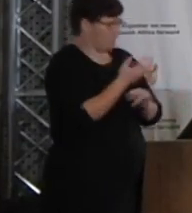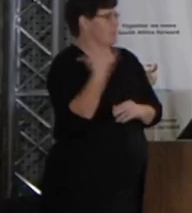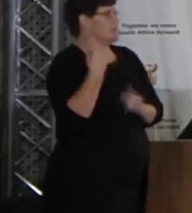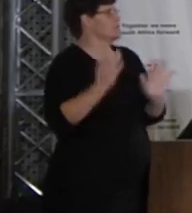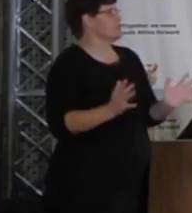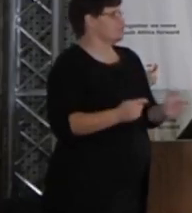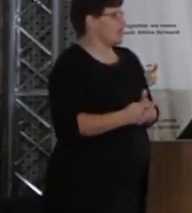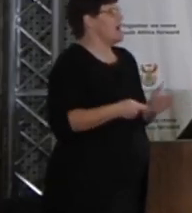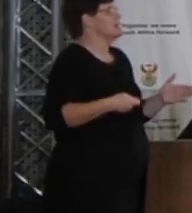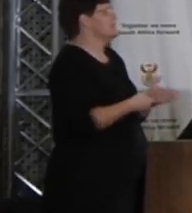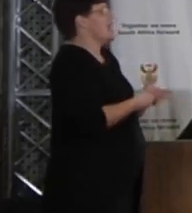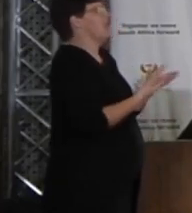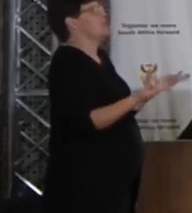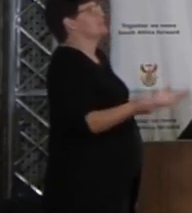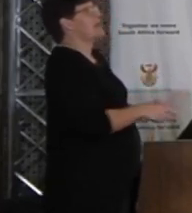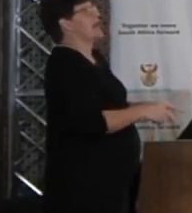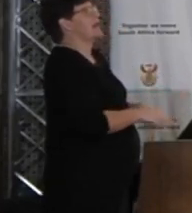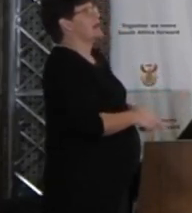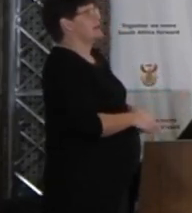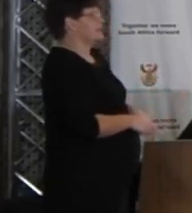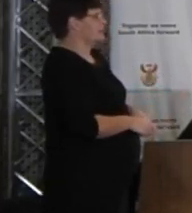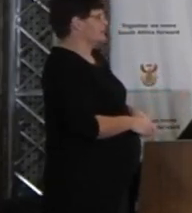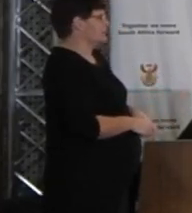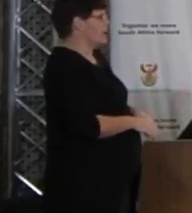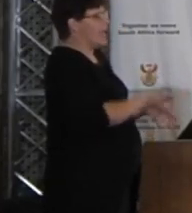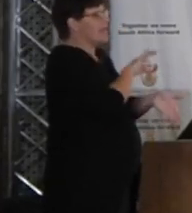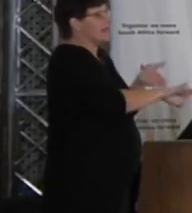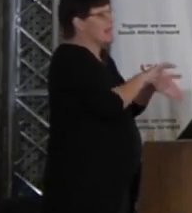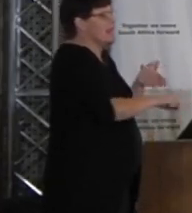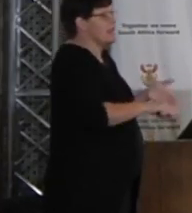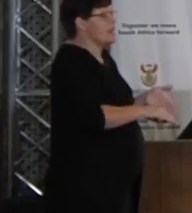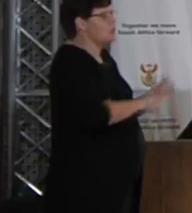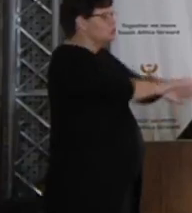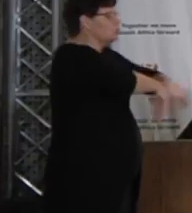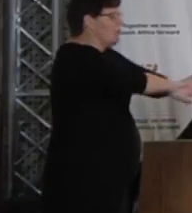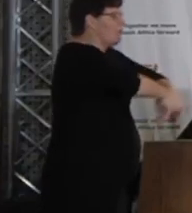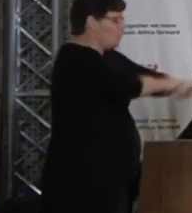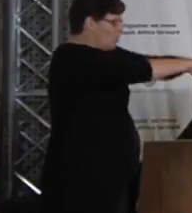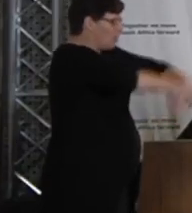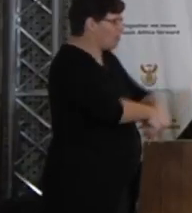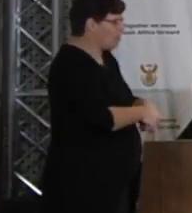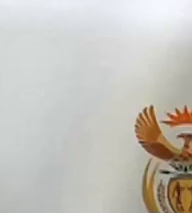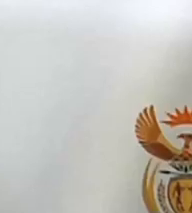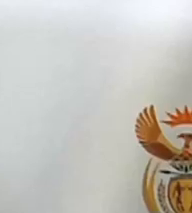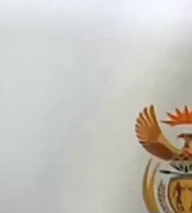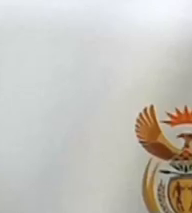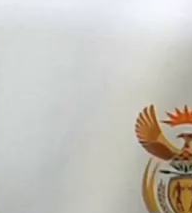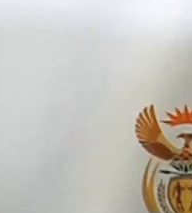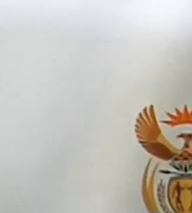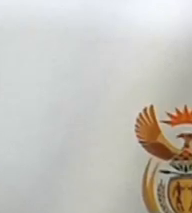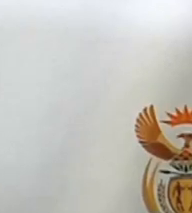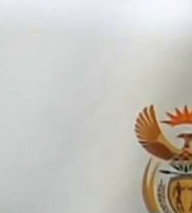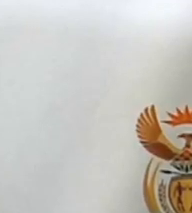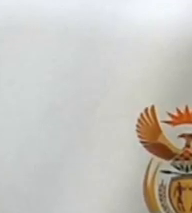they sell things like the cleaners of the pool and all those kind of things. I don't think those things are essential to